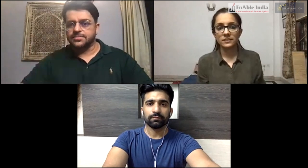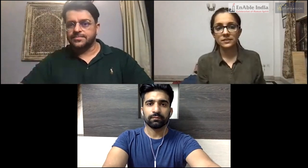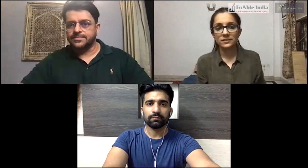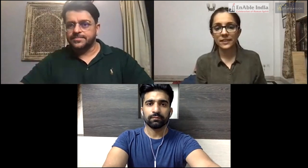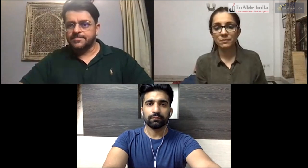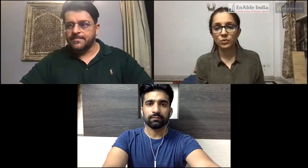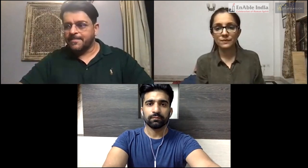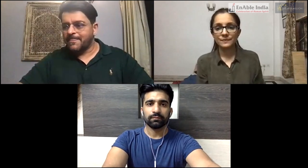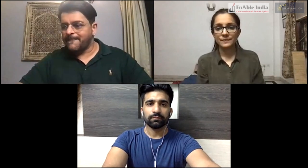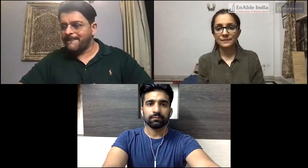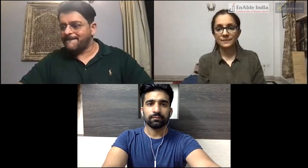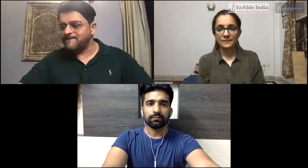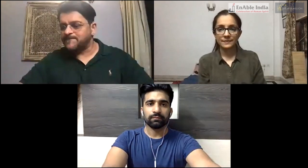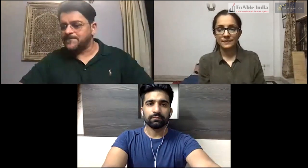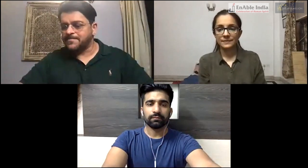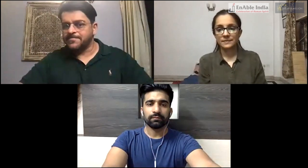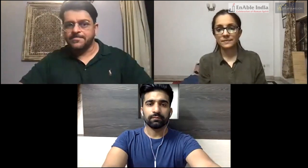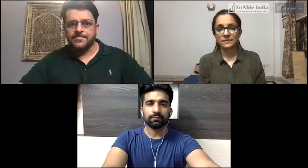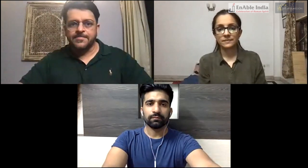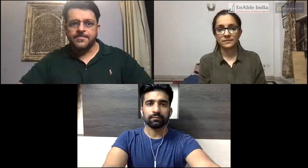Vaishali, second poll.